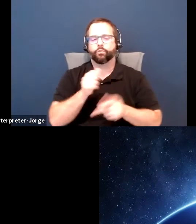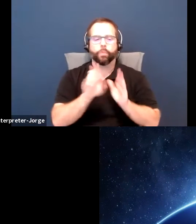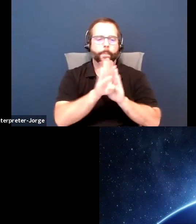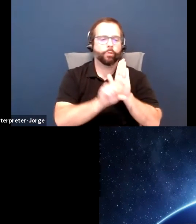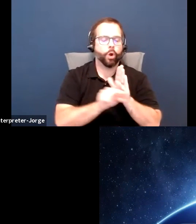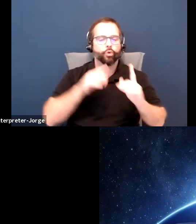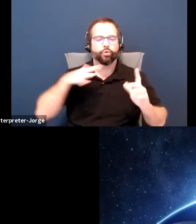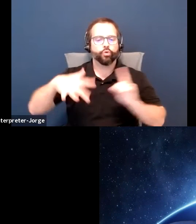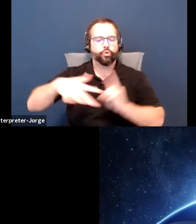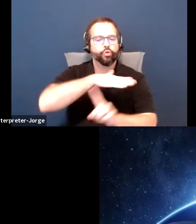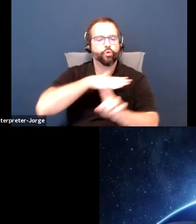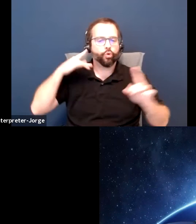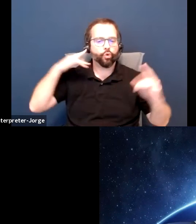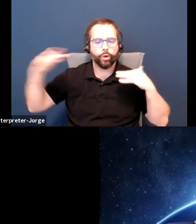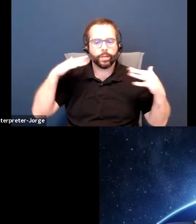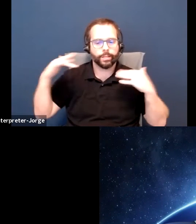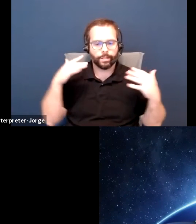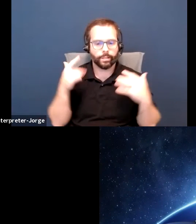Presentation by handing it off to Jeff Hughes.